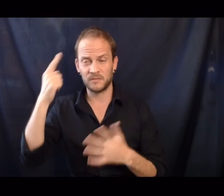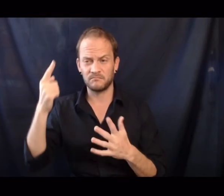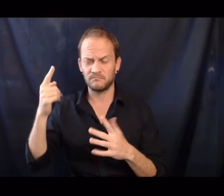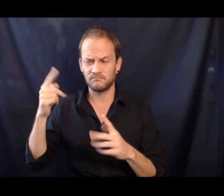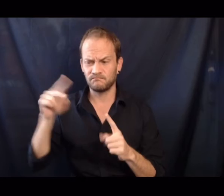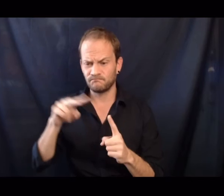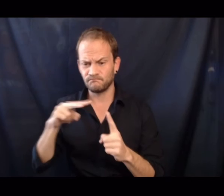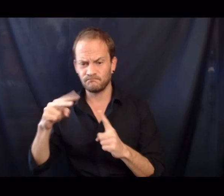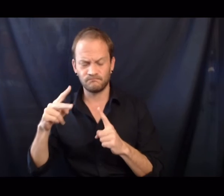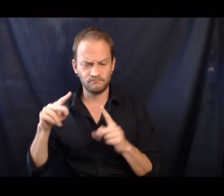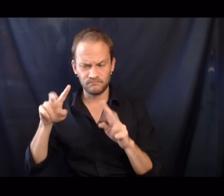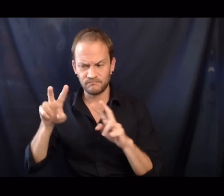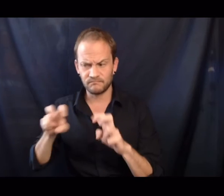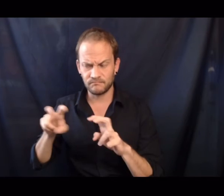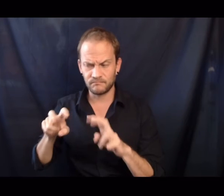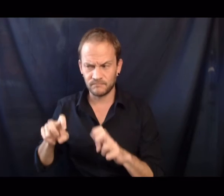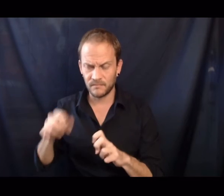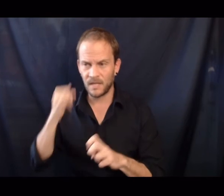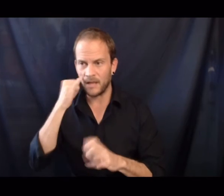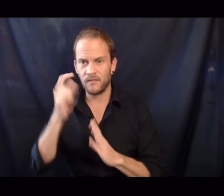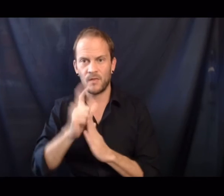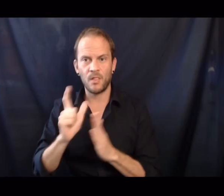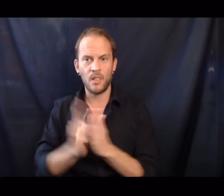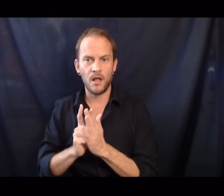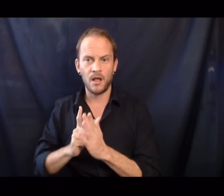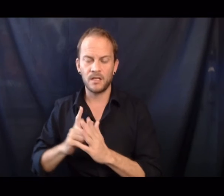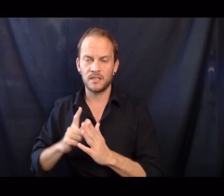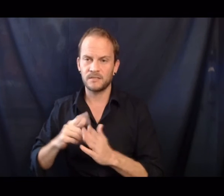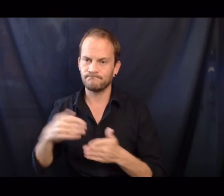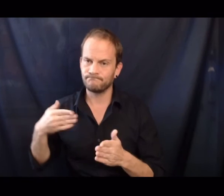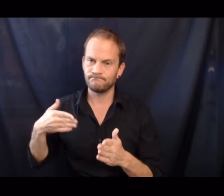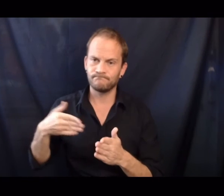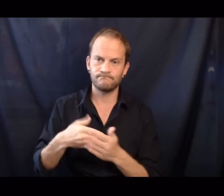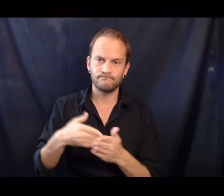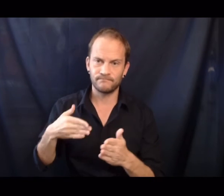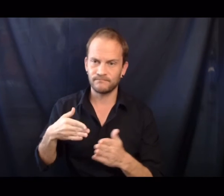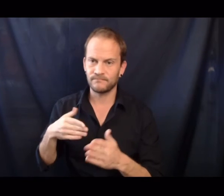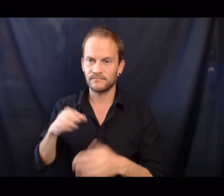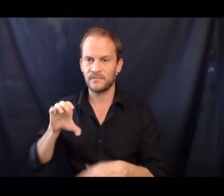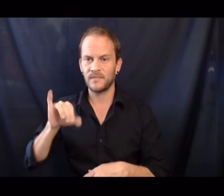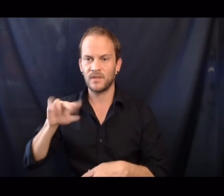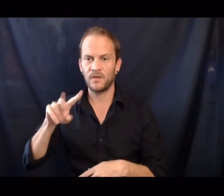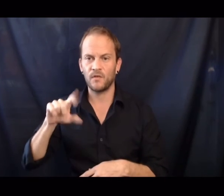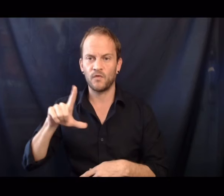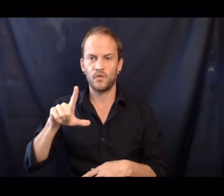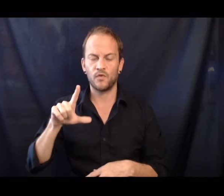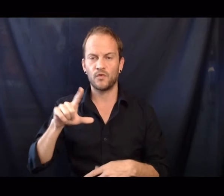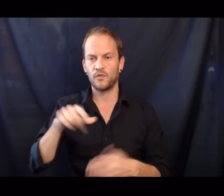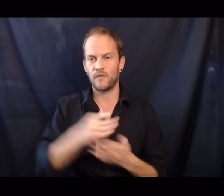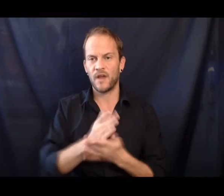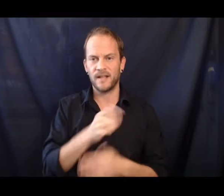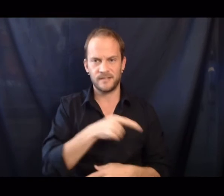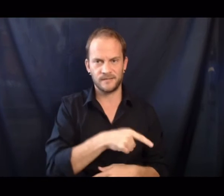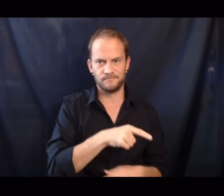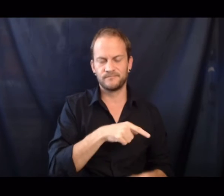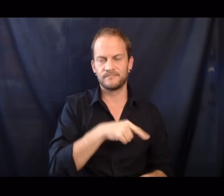violate civil rights. The rational basis test, hardly any law is ever found discriminatory